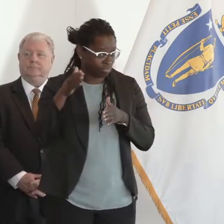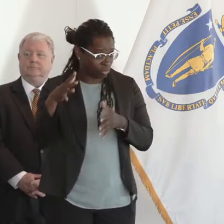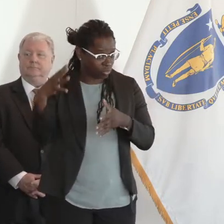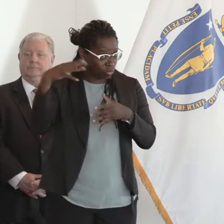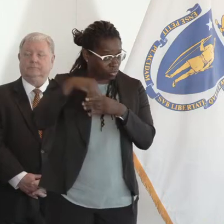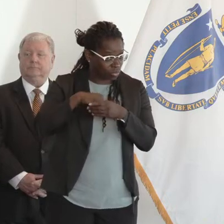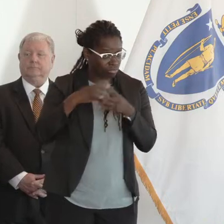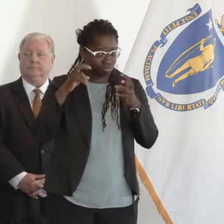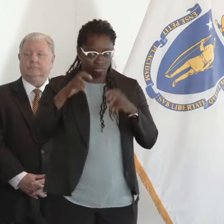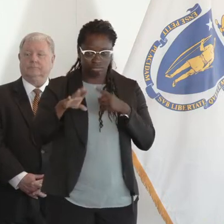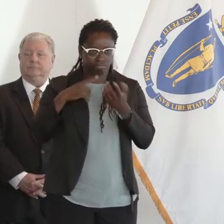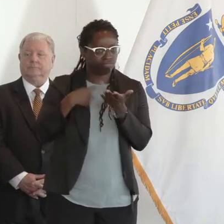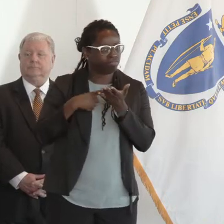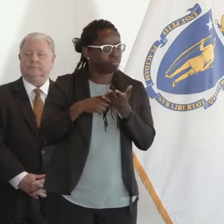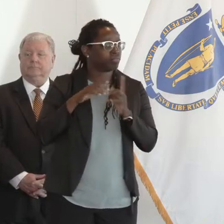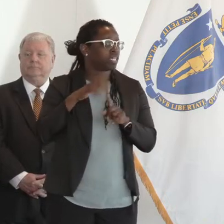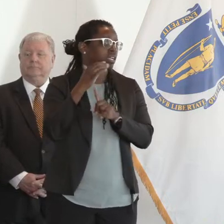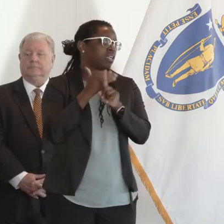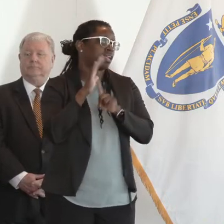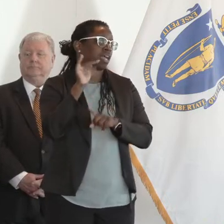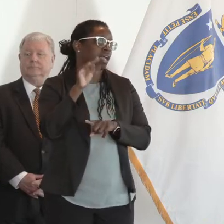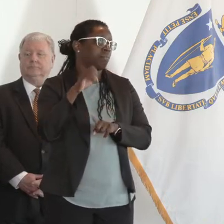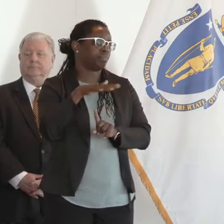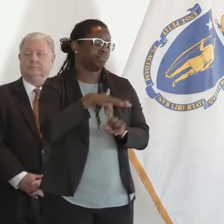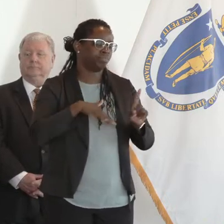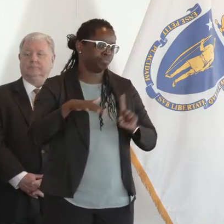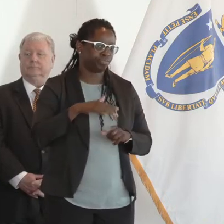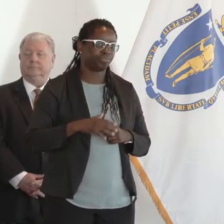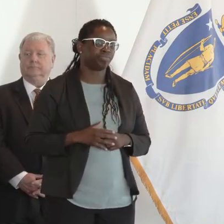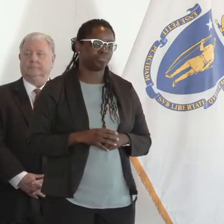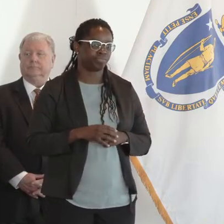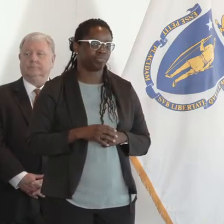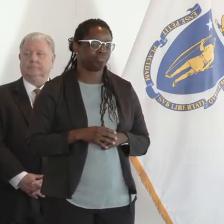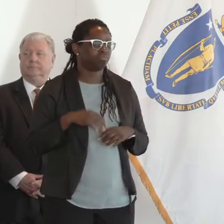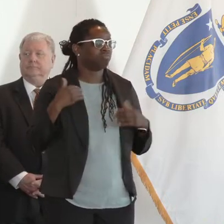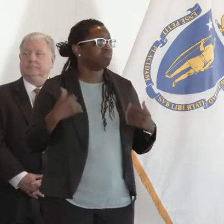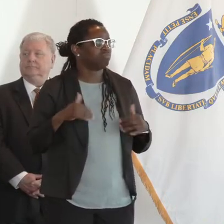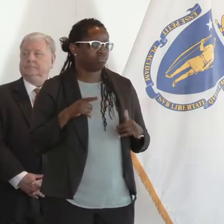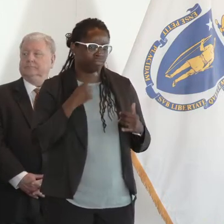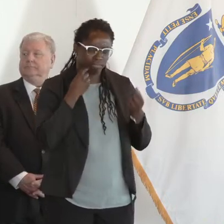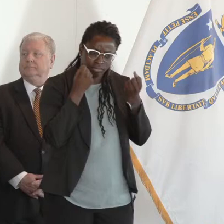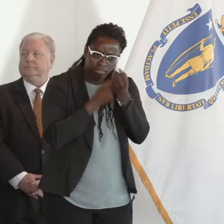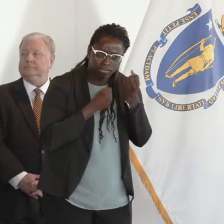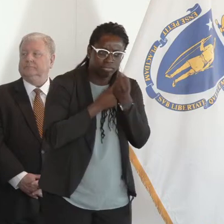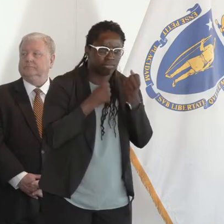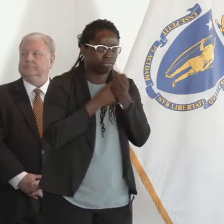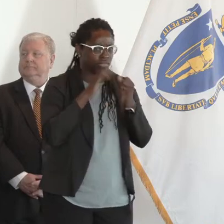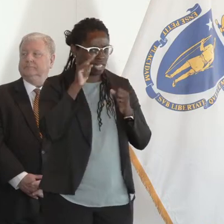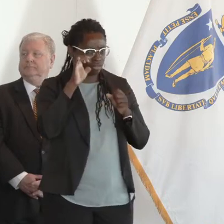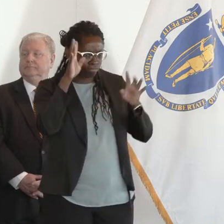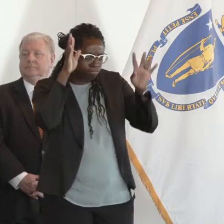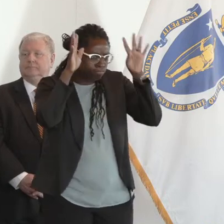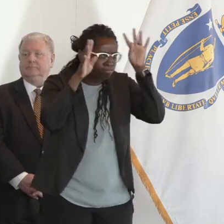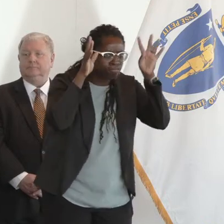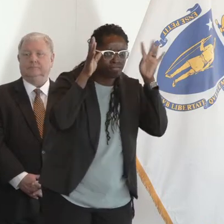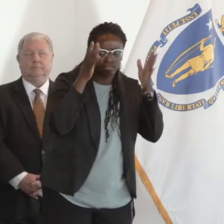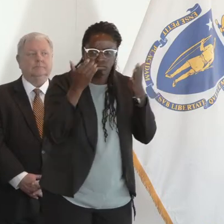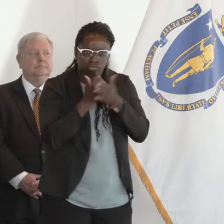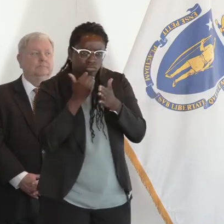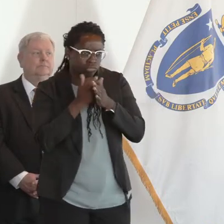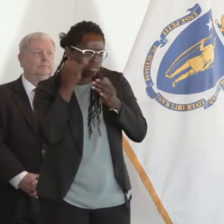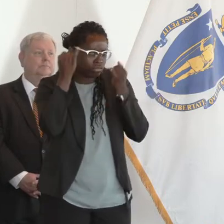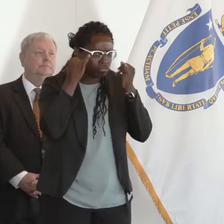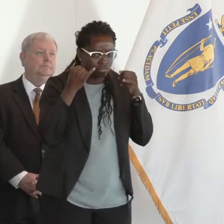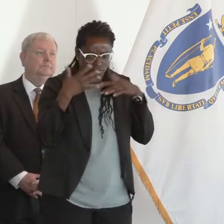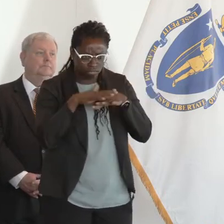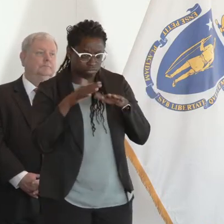of climate. You are a true climate champion. You are constantly innovating and pushing and seizing